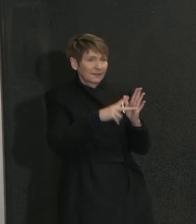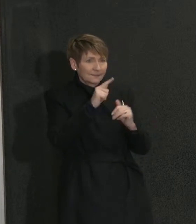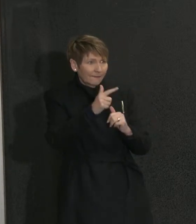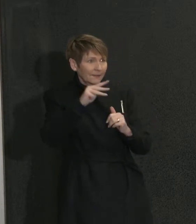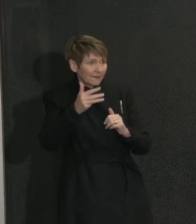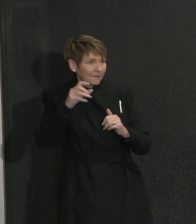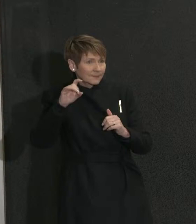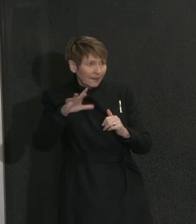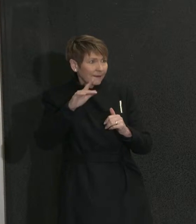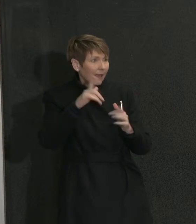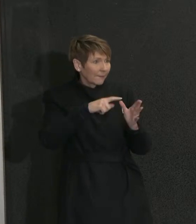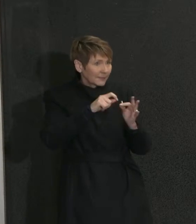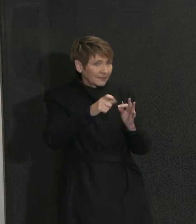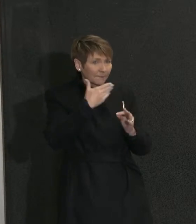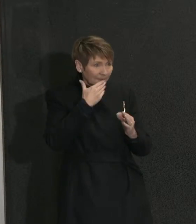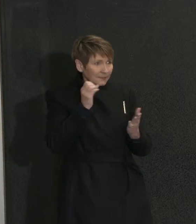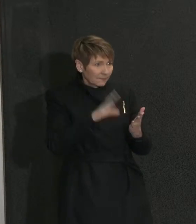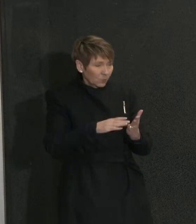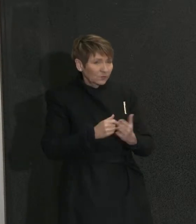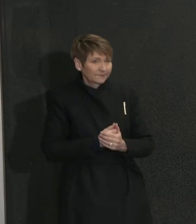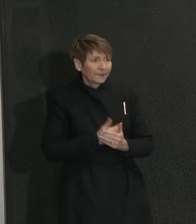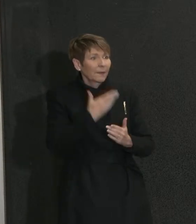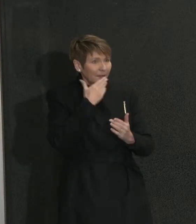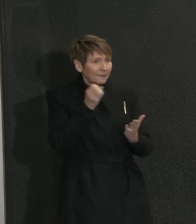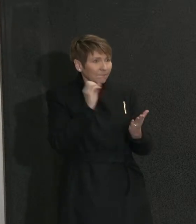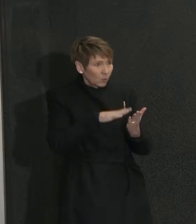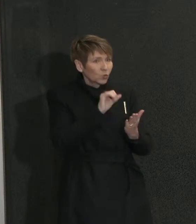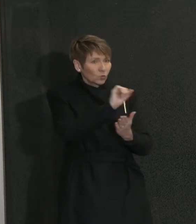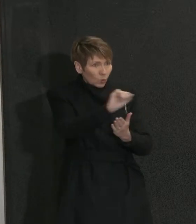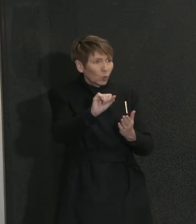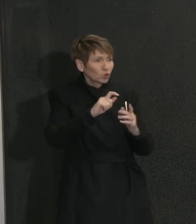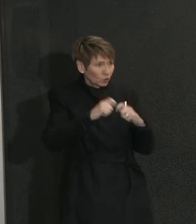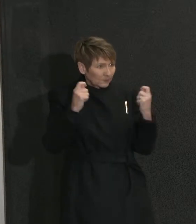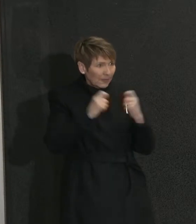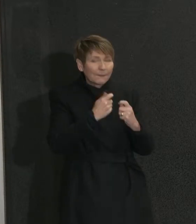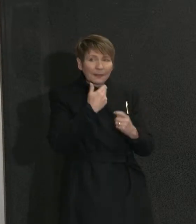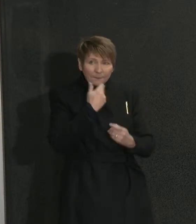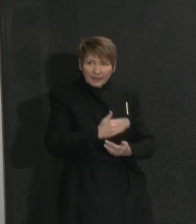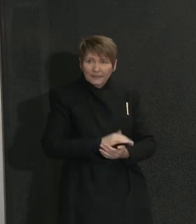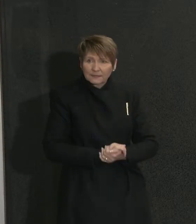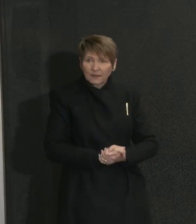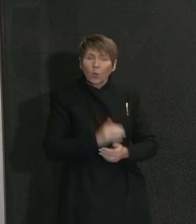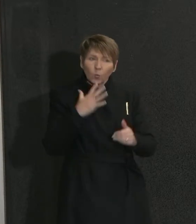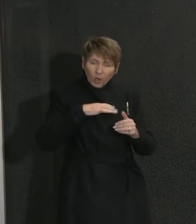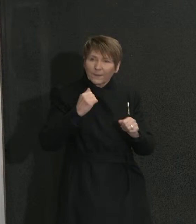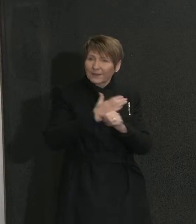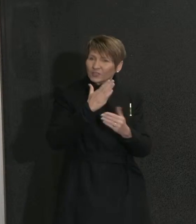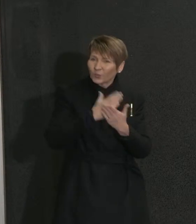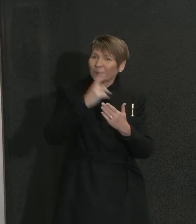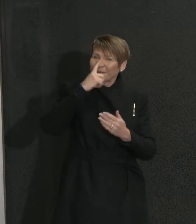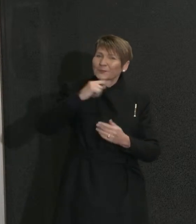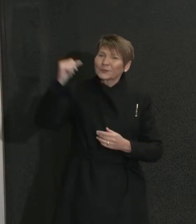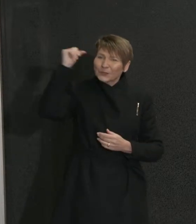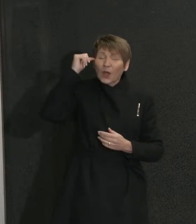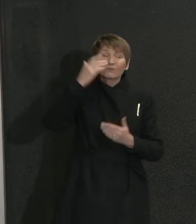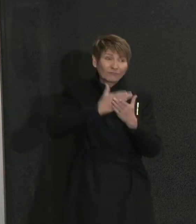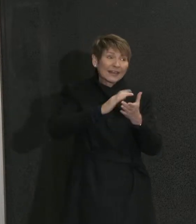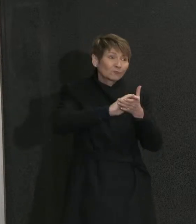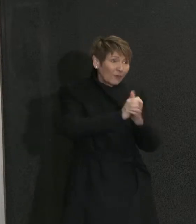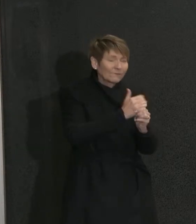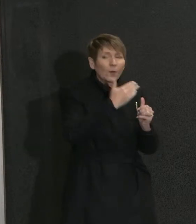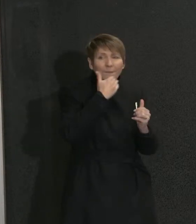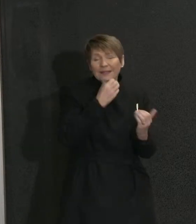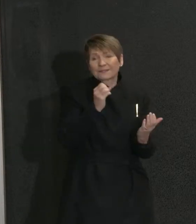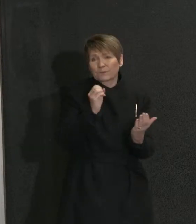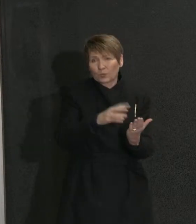terrible choice of having to maybe go to work when they've got symptoms and they're a bit iffy on whether they should test. Just a common sense thing. I'd be deeply grateful to you. And of course,